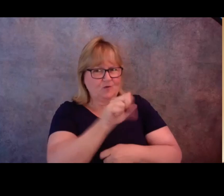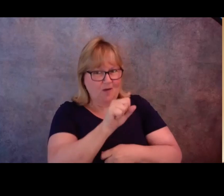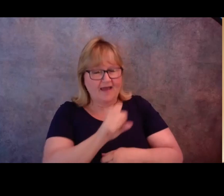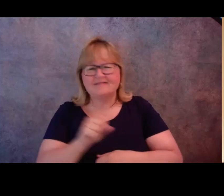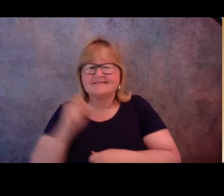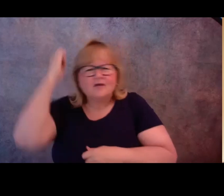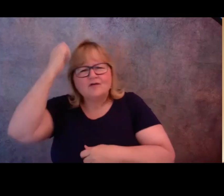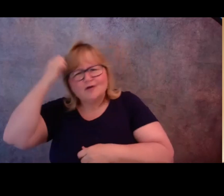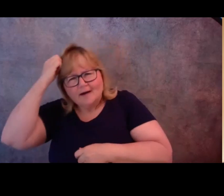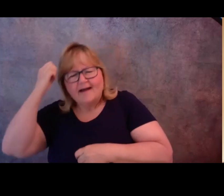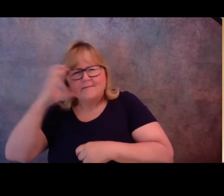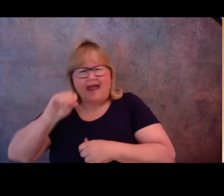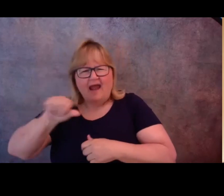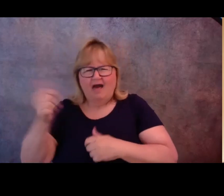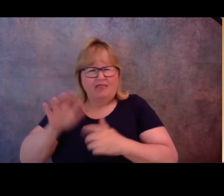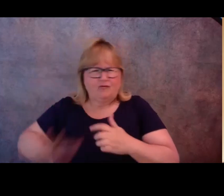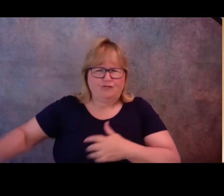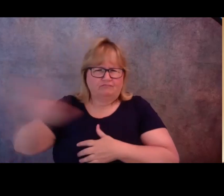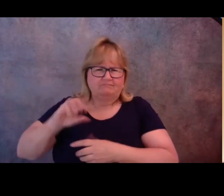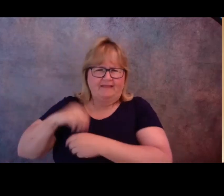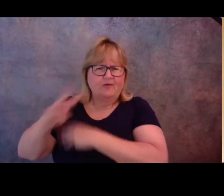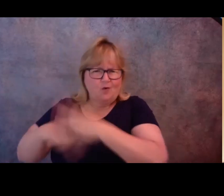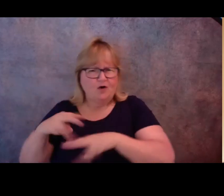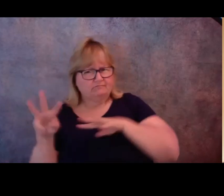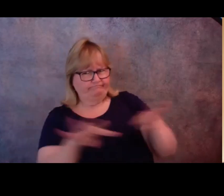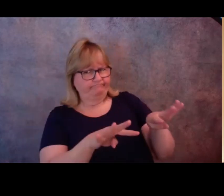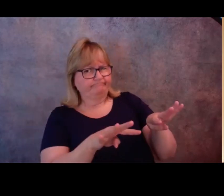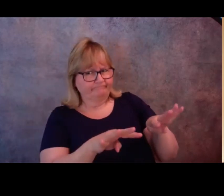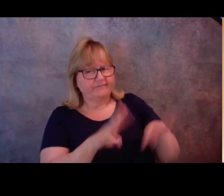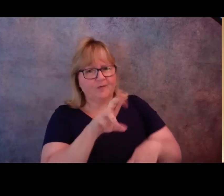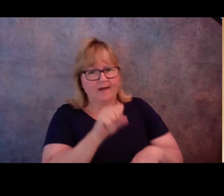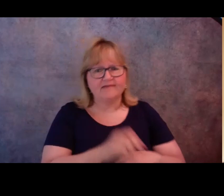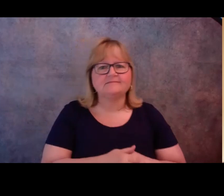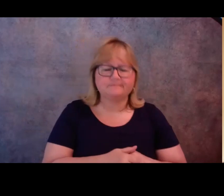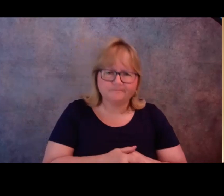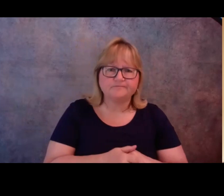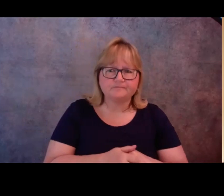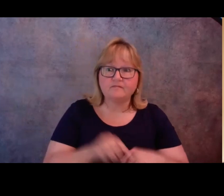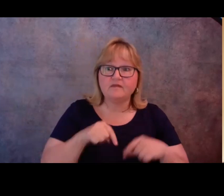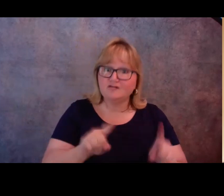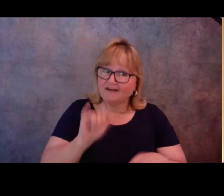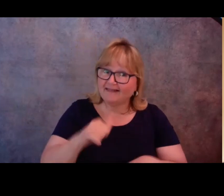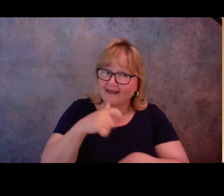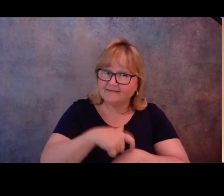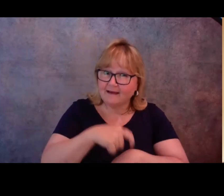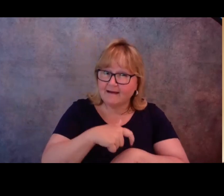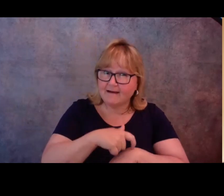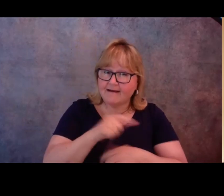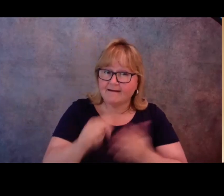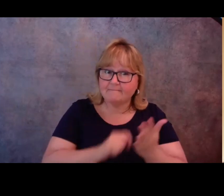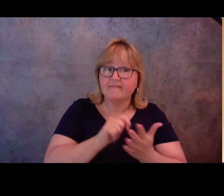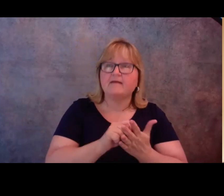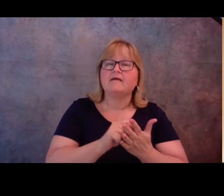other countries around the world. At the time, the United Nations